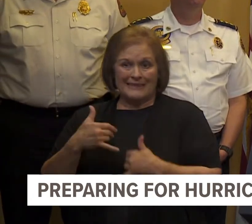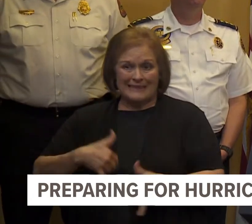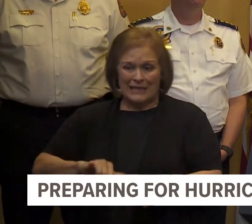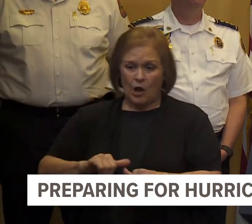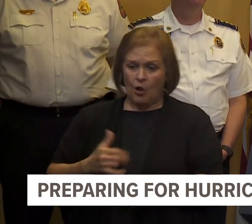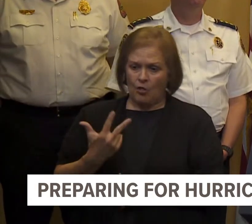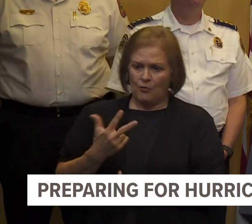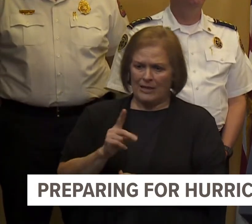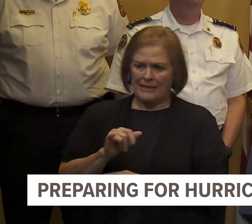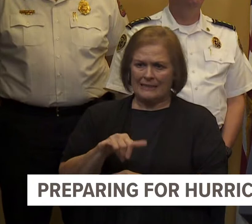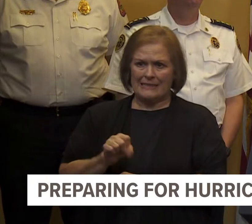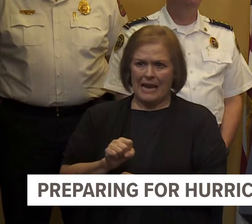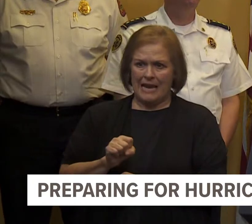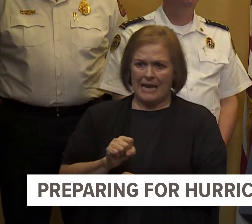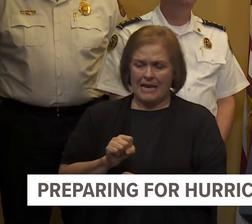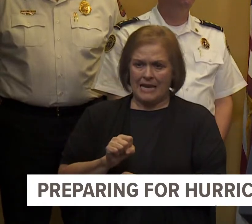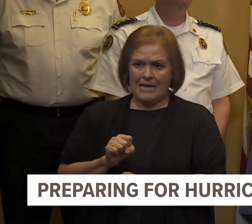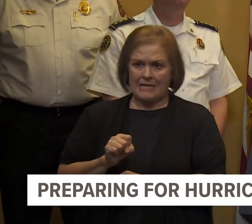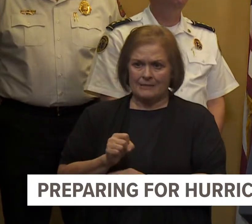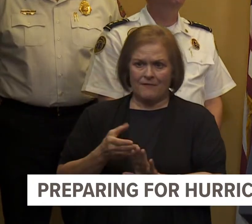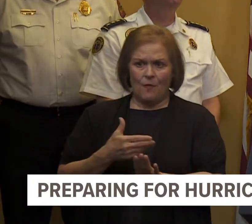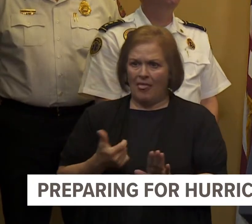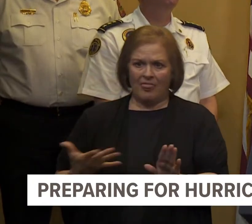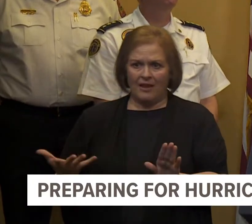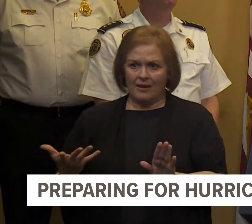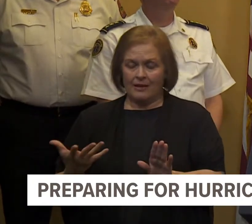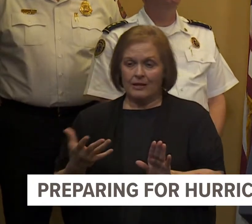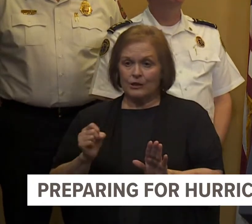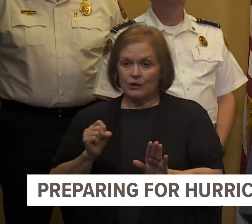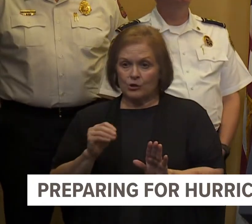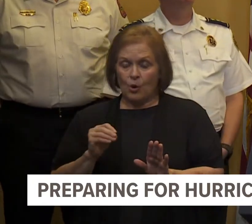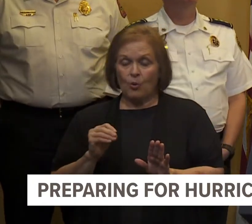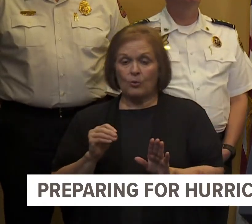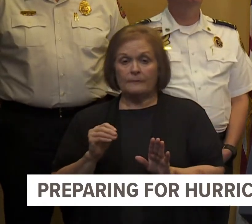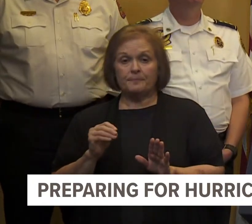days away from being anything. And so you are taking it